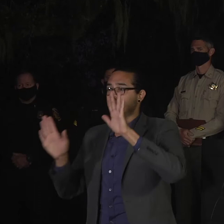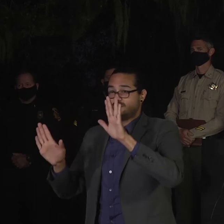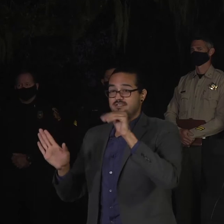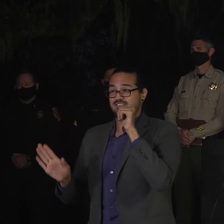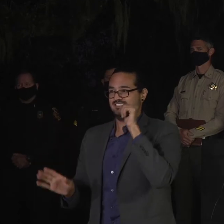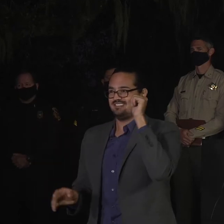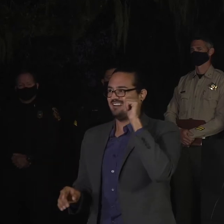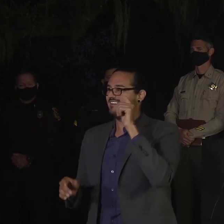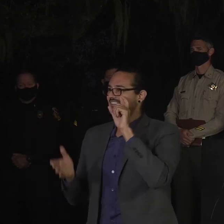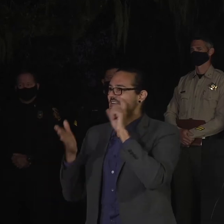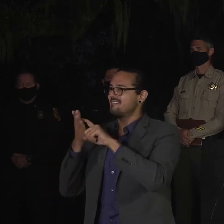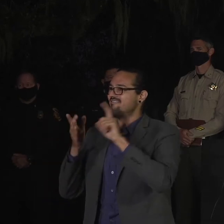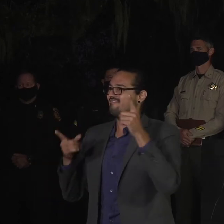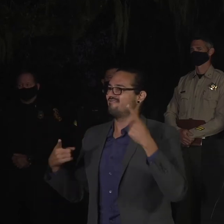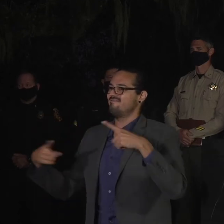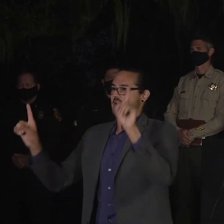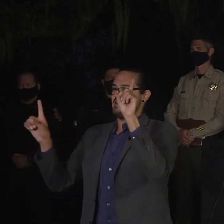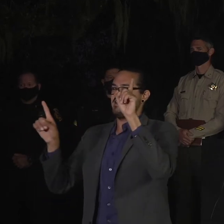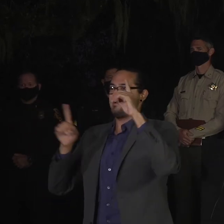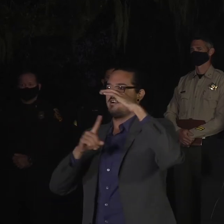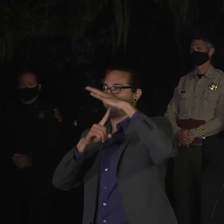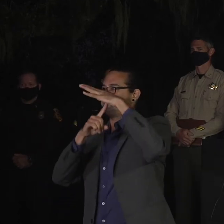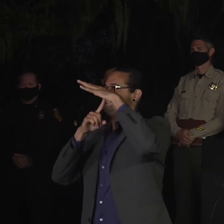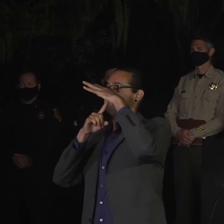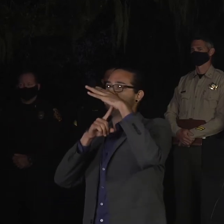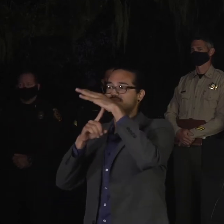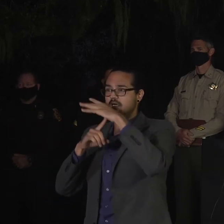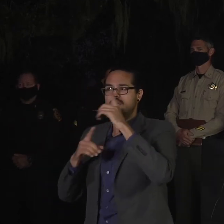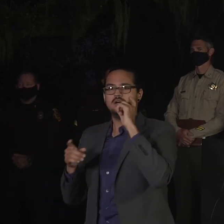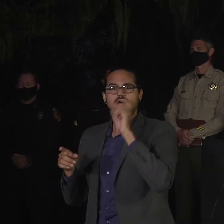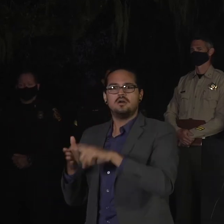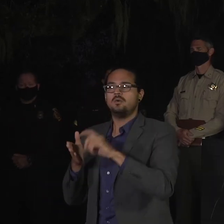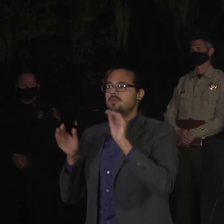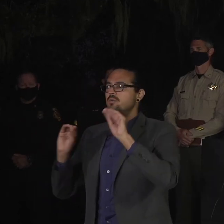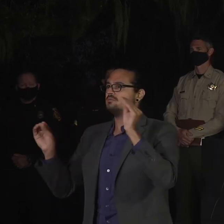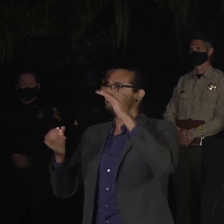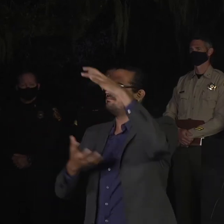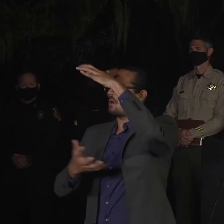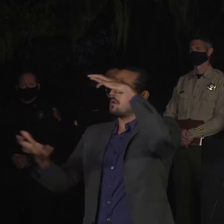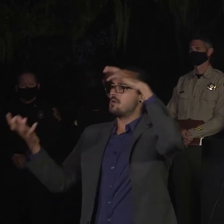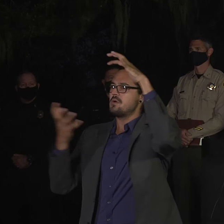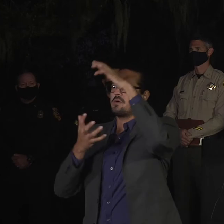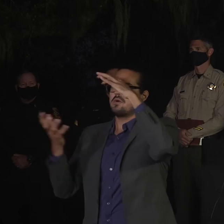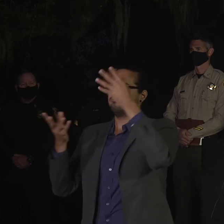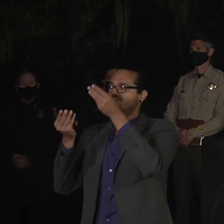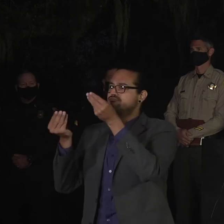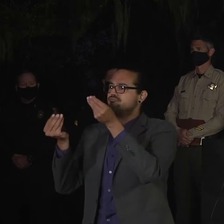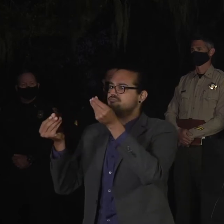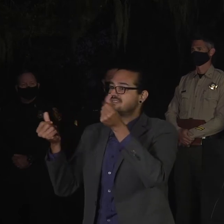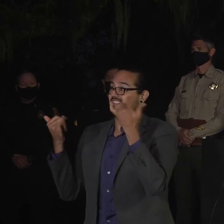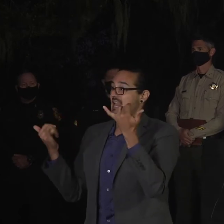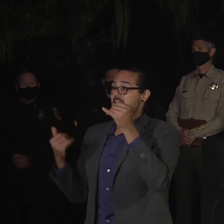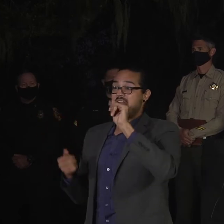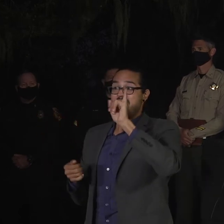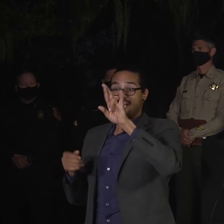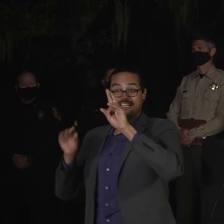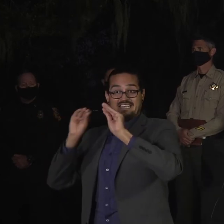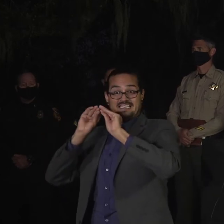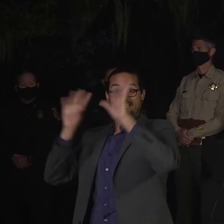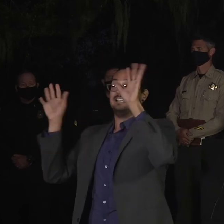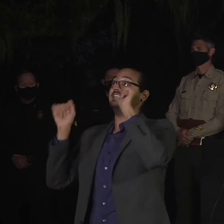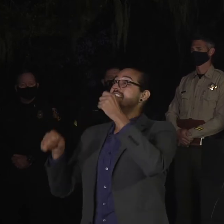where you weren't seeing smoke, breathing smoke for the most part. Well, that means that we're flying aircraft. So that's a huge, huge element to